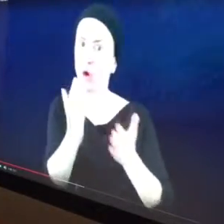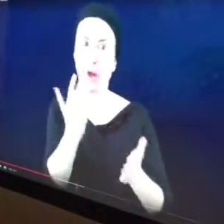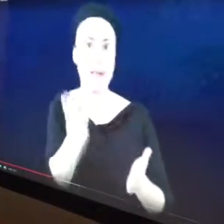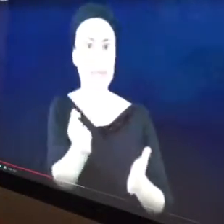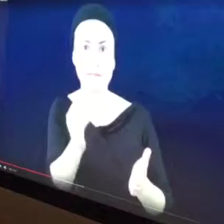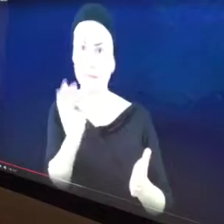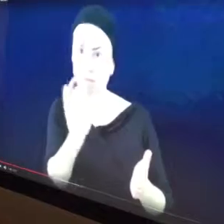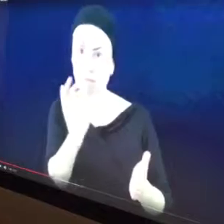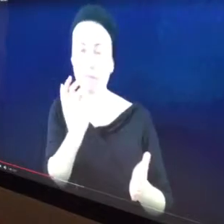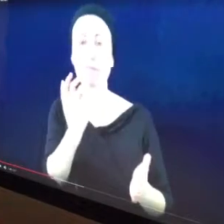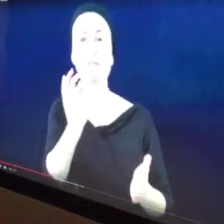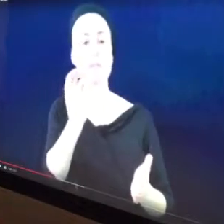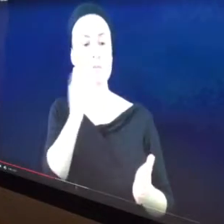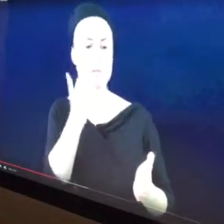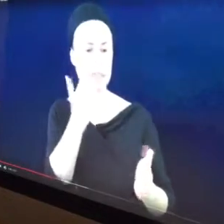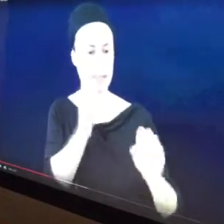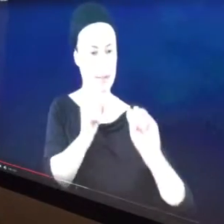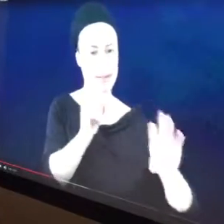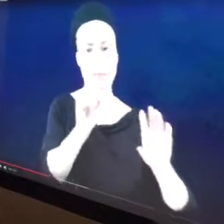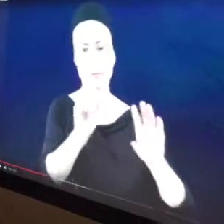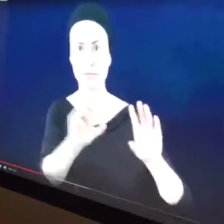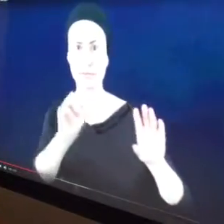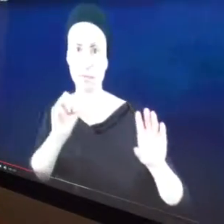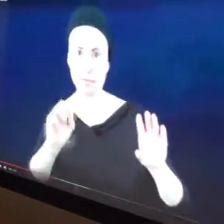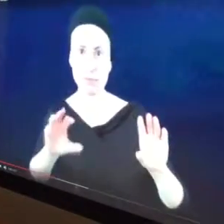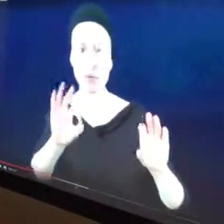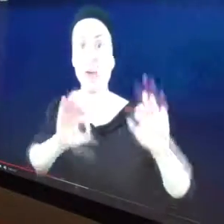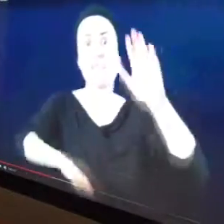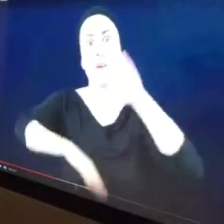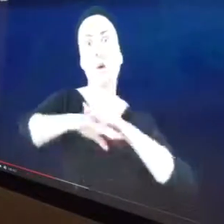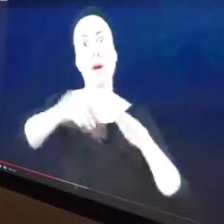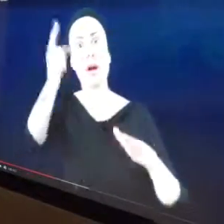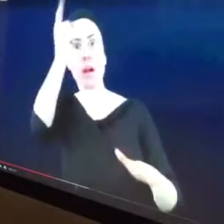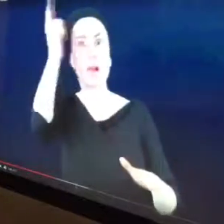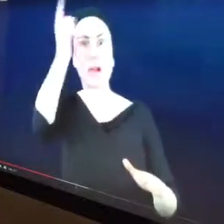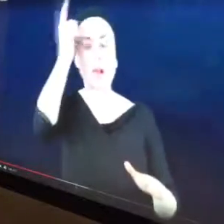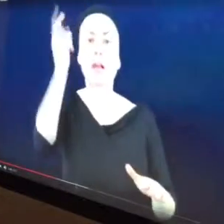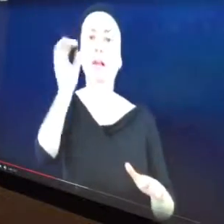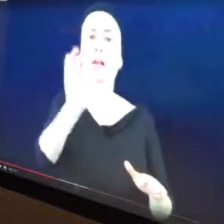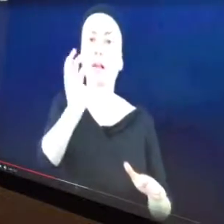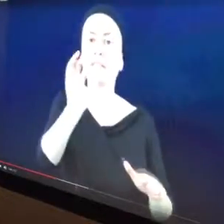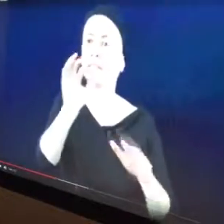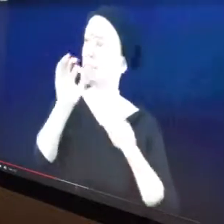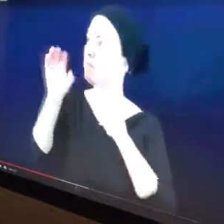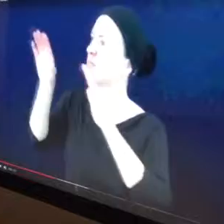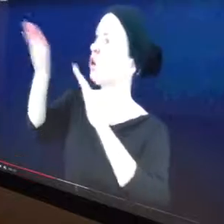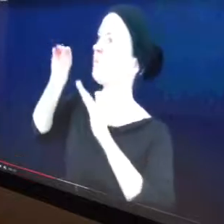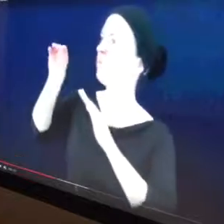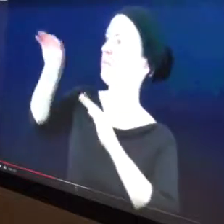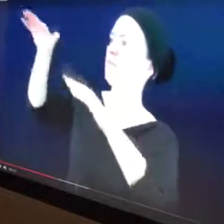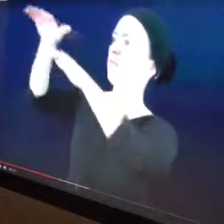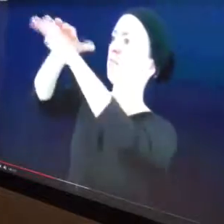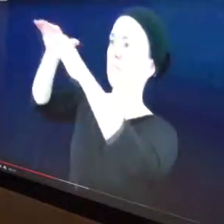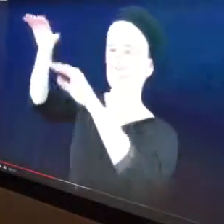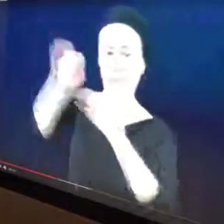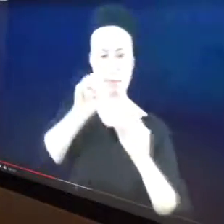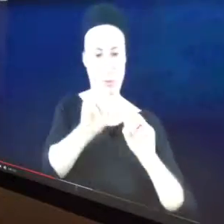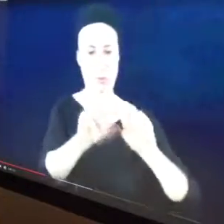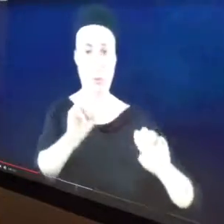This means that the object isn't present. So objects are placed in space. They're not placed in arbitrary